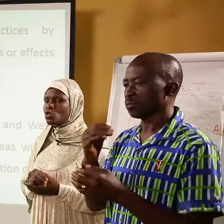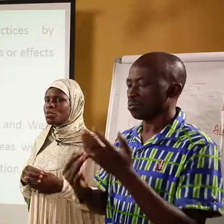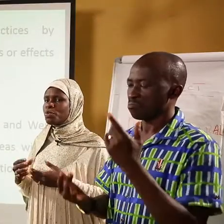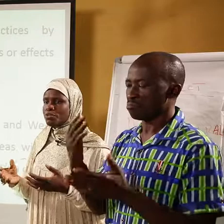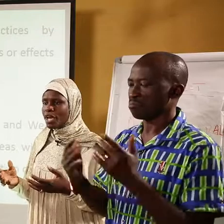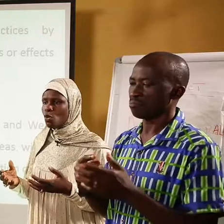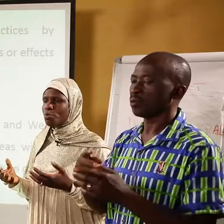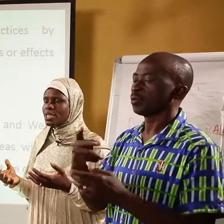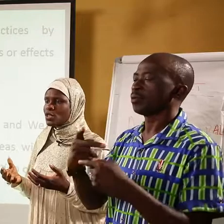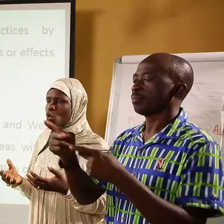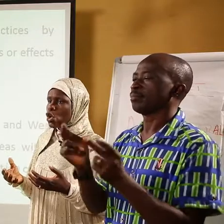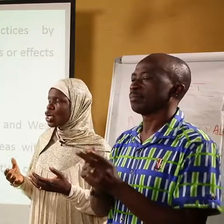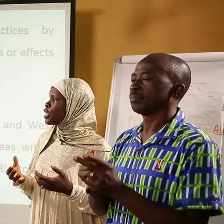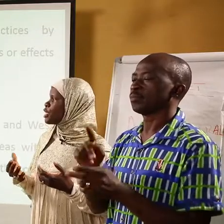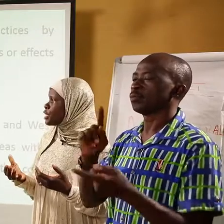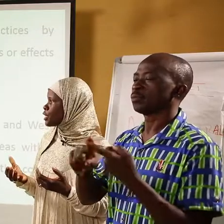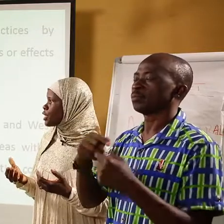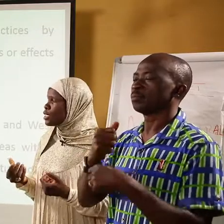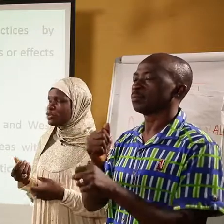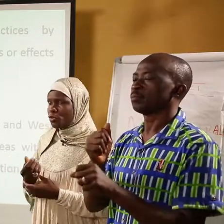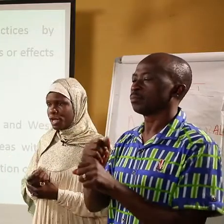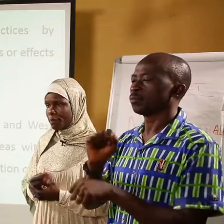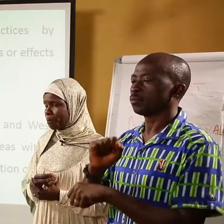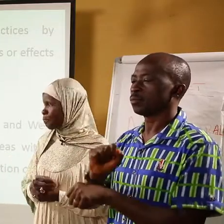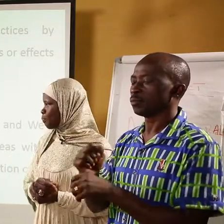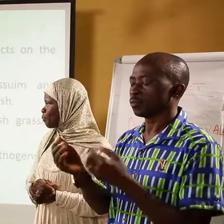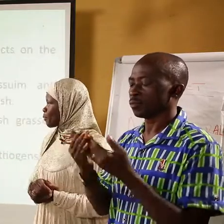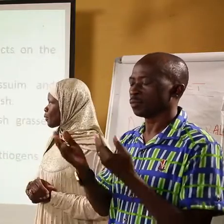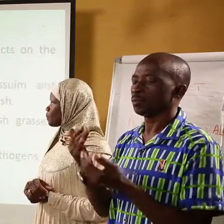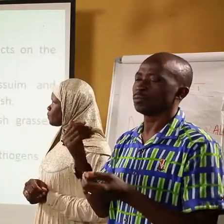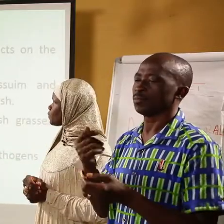it's going to simplify or make the work easy for them.